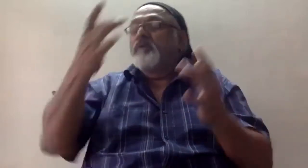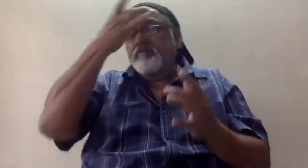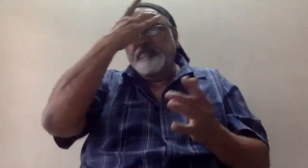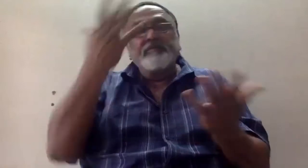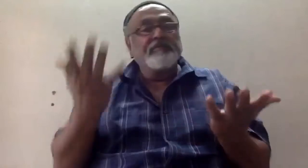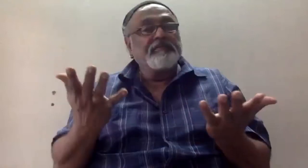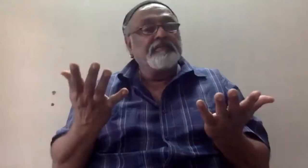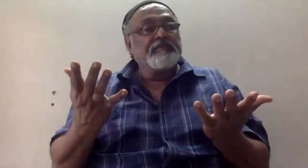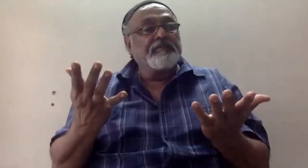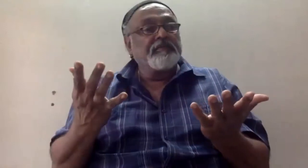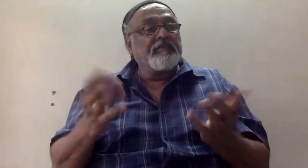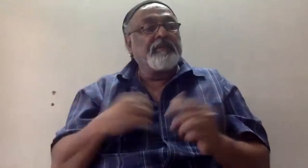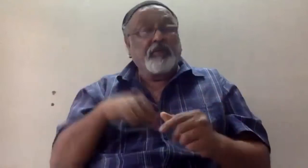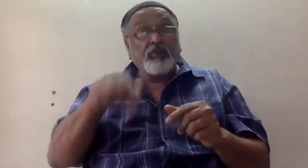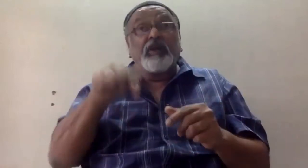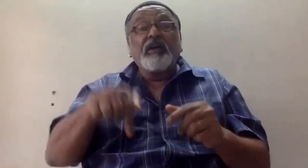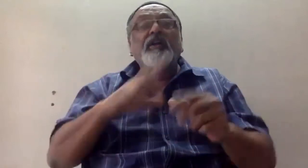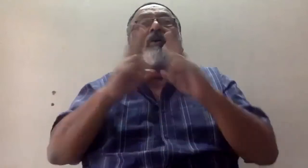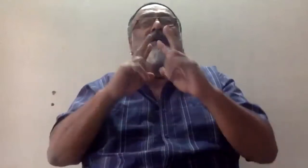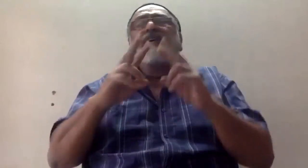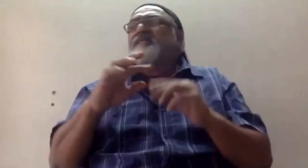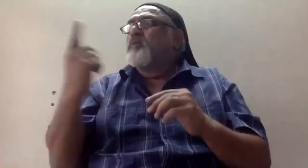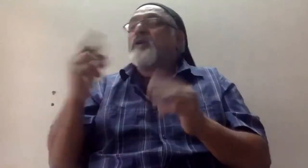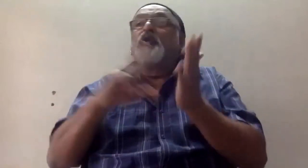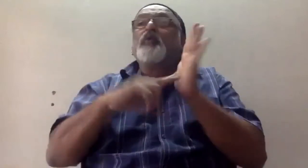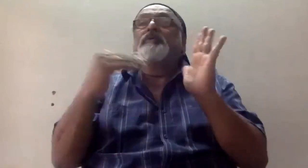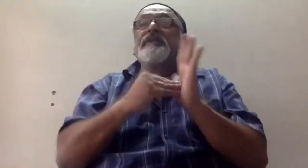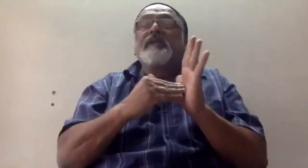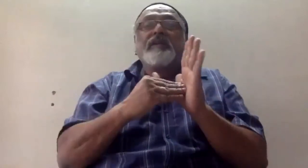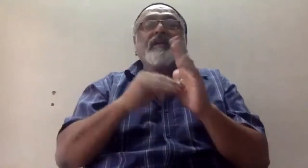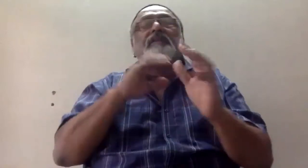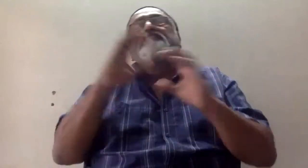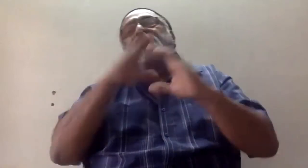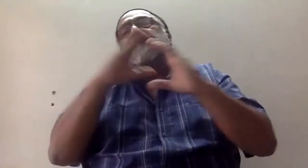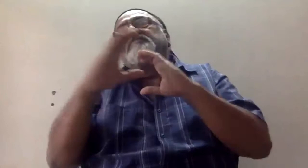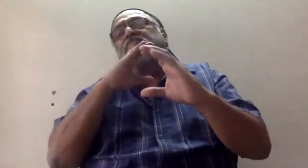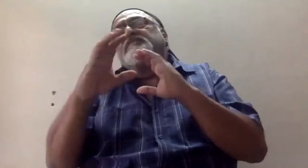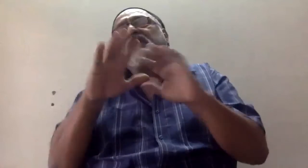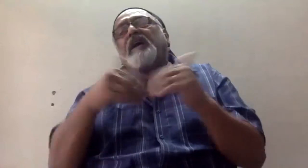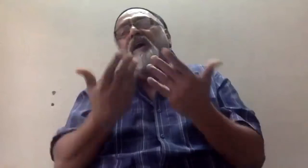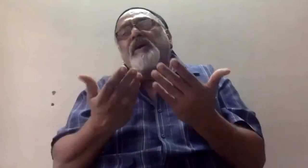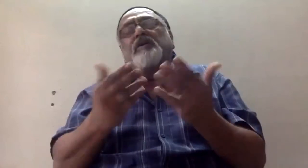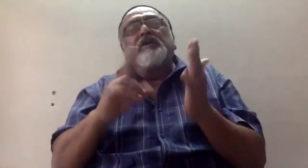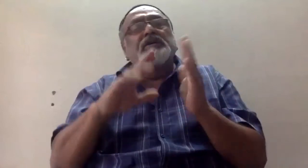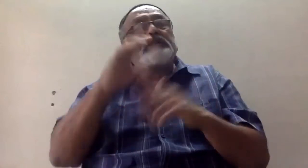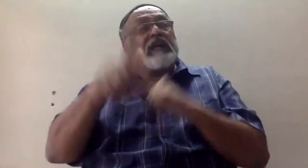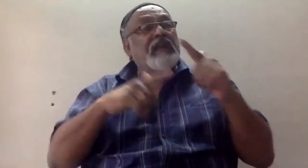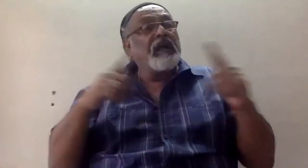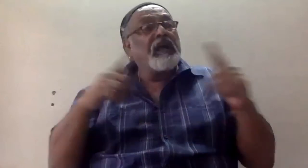talking to somebody and from New Zealand, and we were having interactions as to how sign language is, the